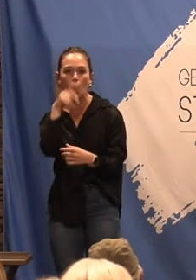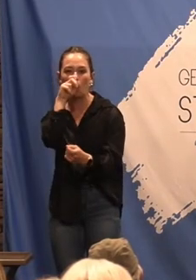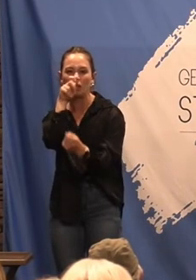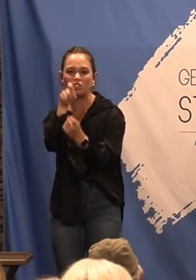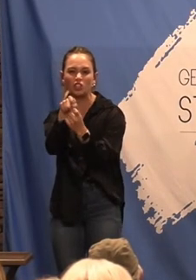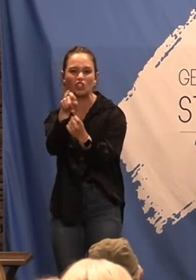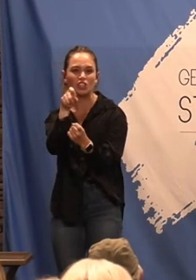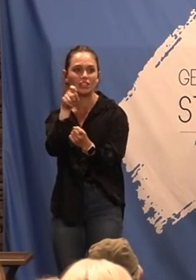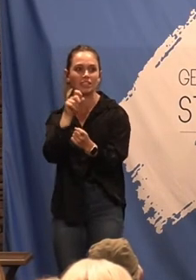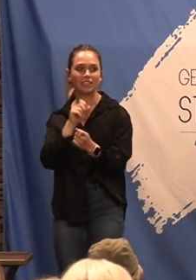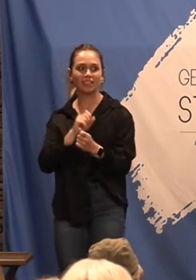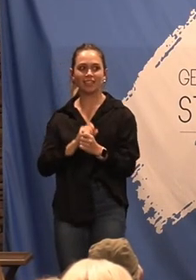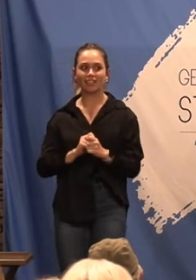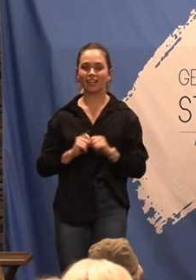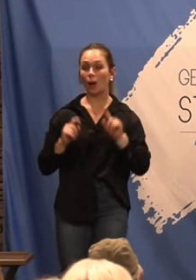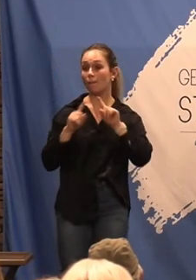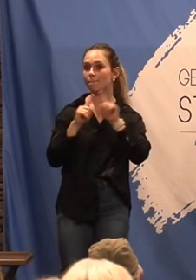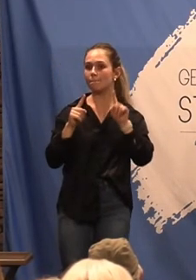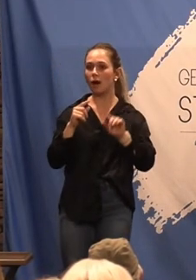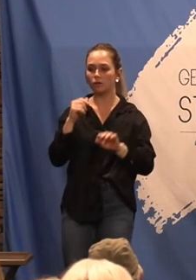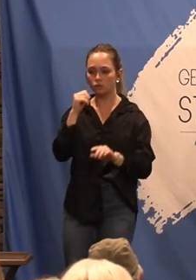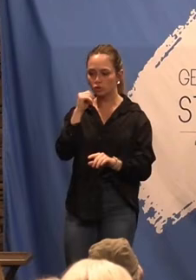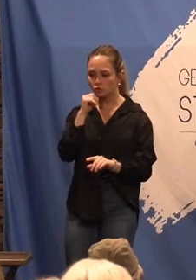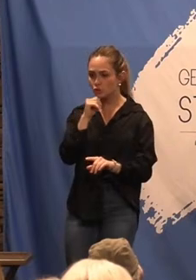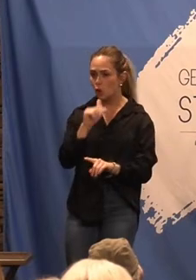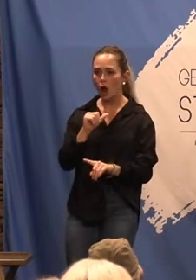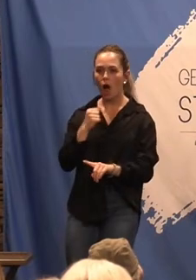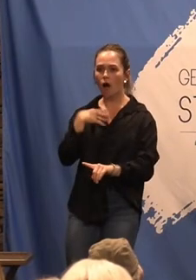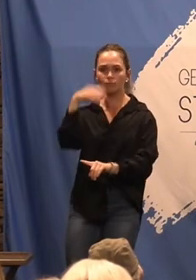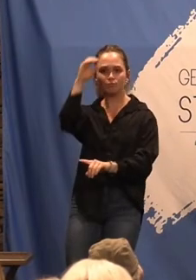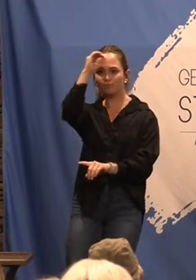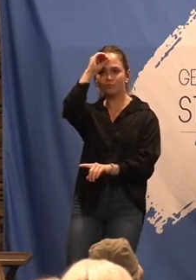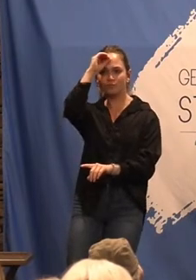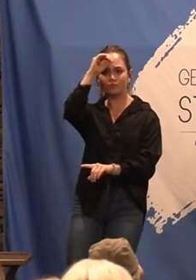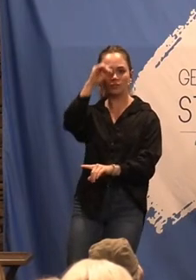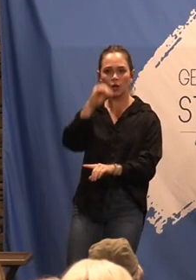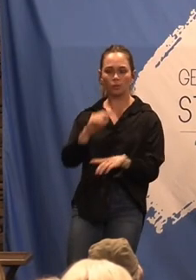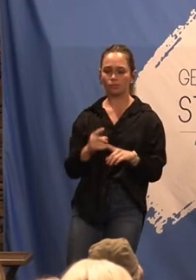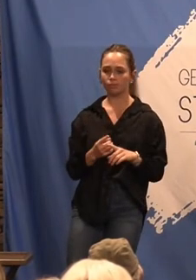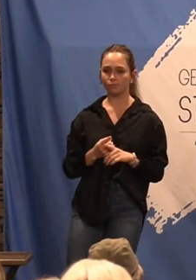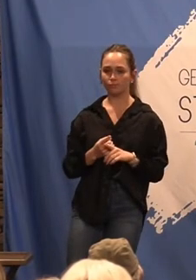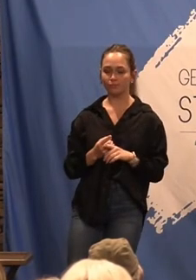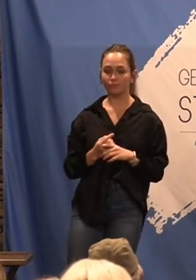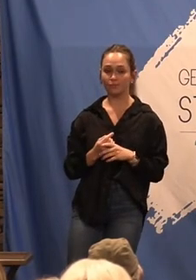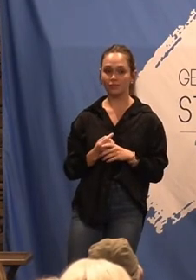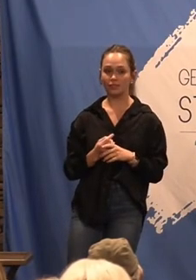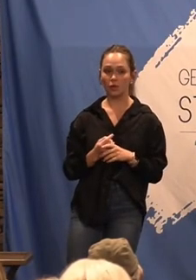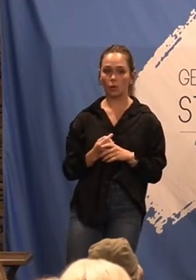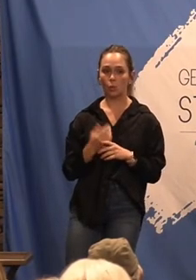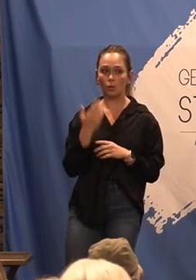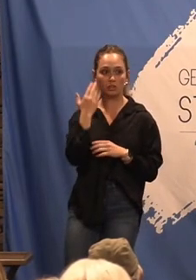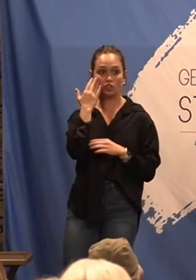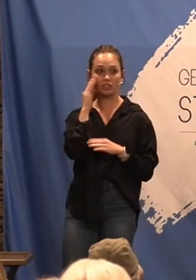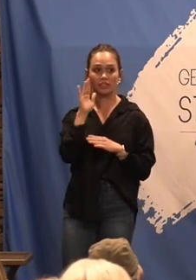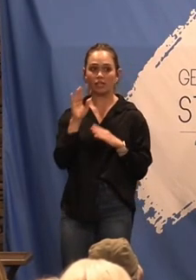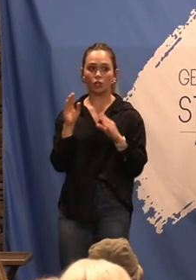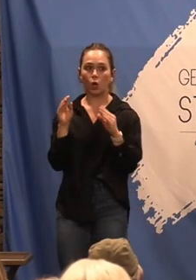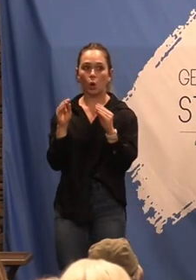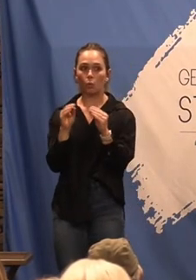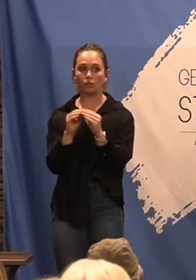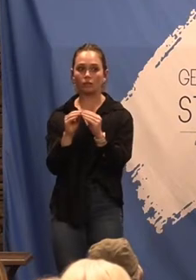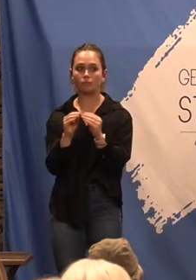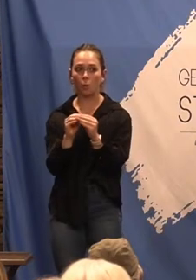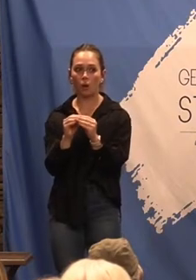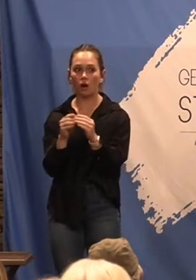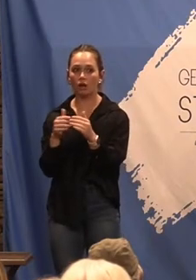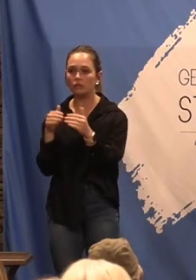witch. But this little girl didn't know anything about that, for what she didn't know was way more than what she